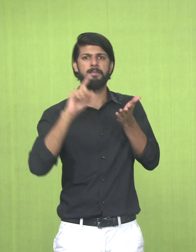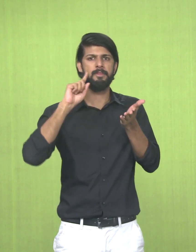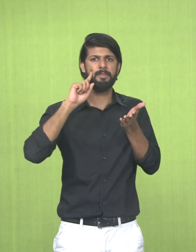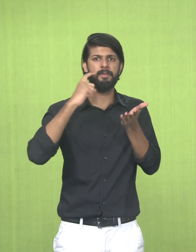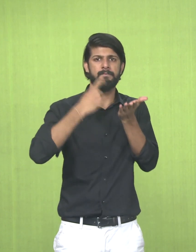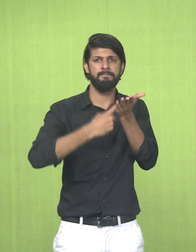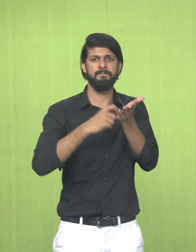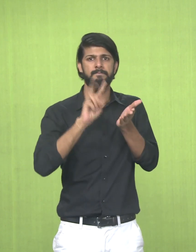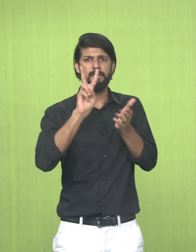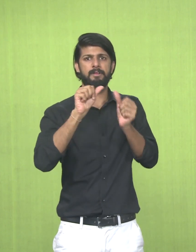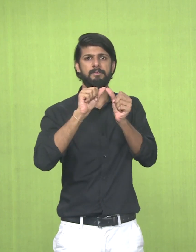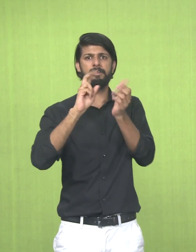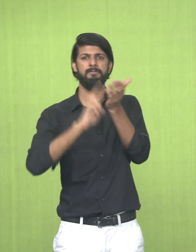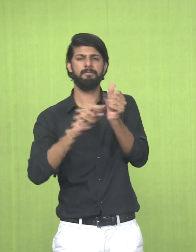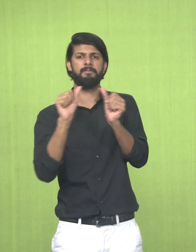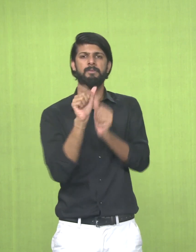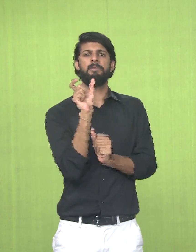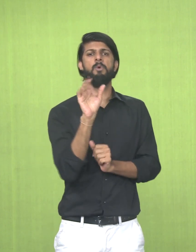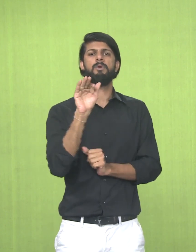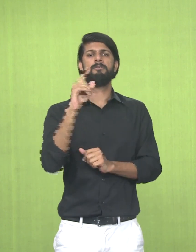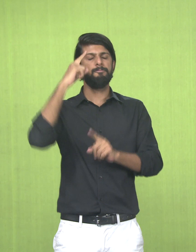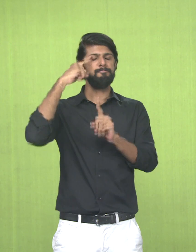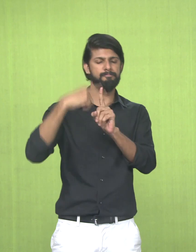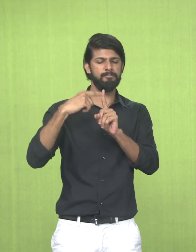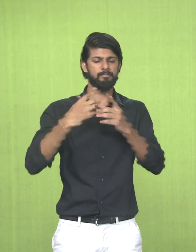Which was called attainment of nirvana.